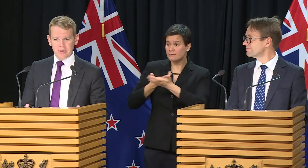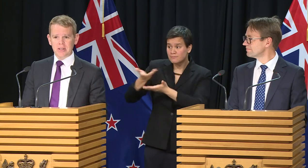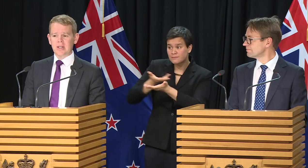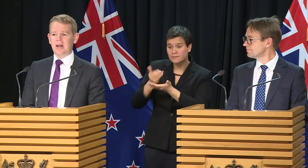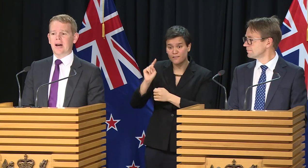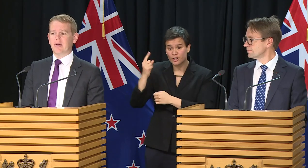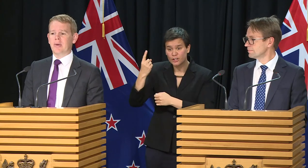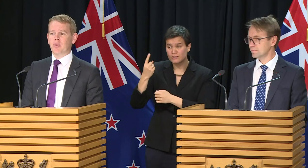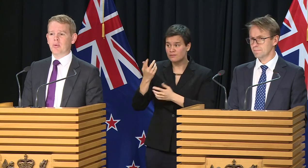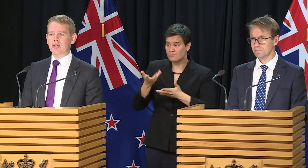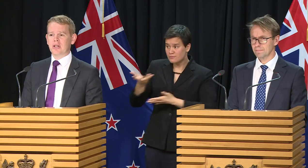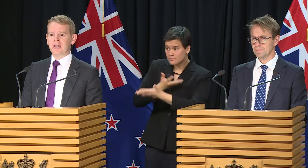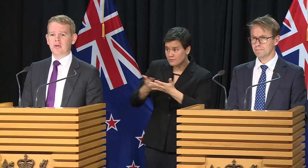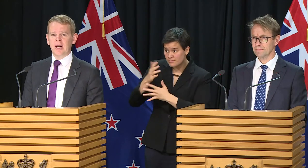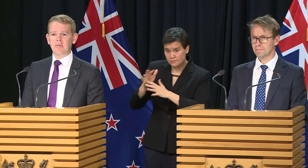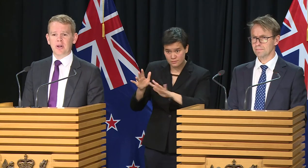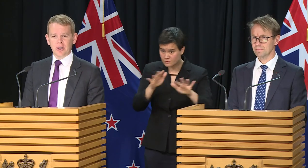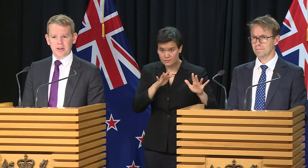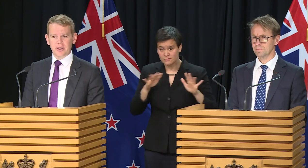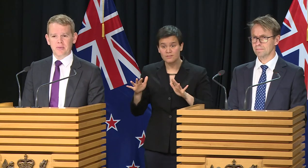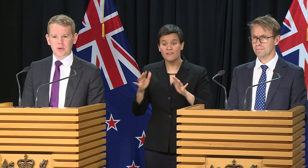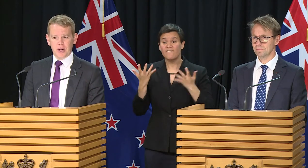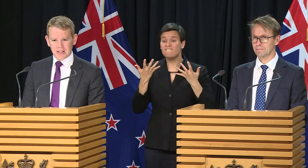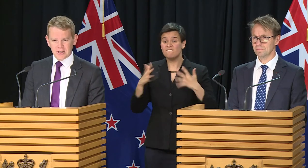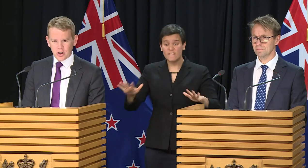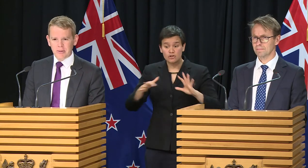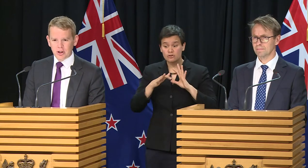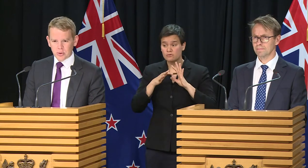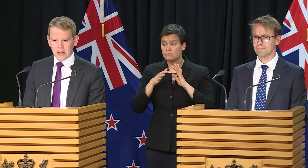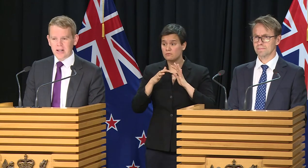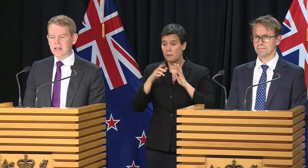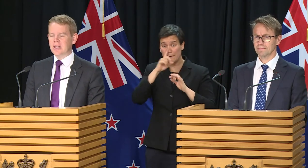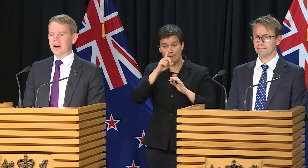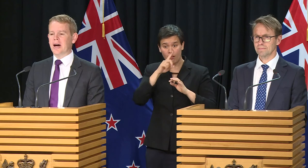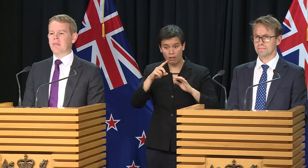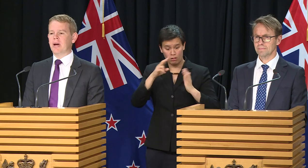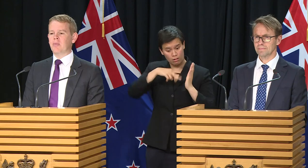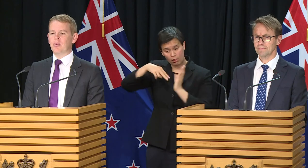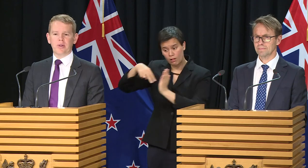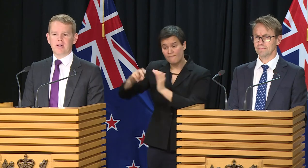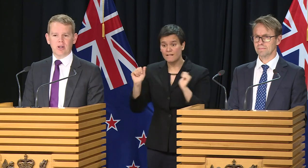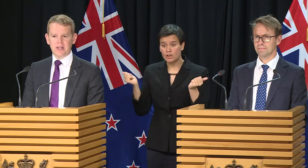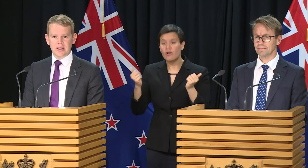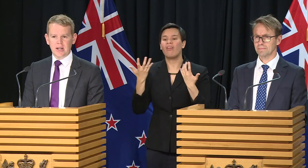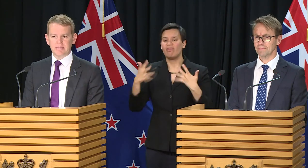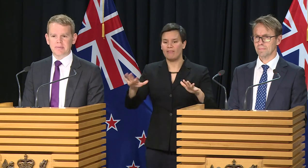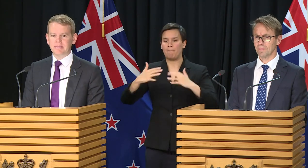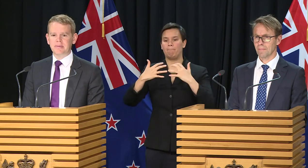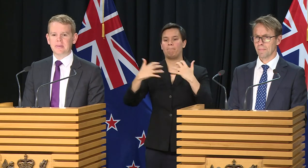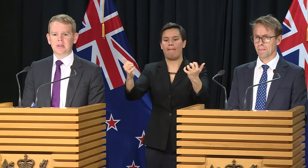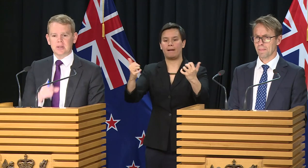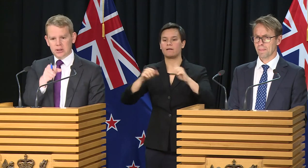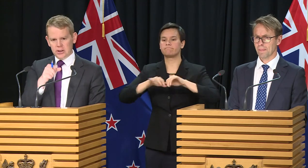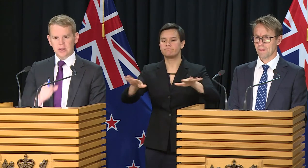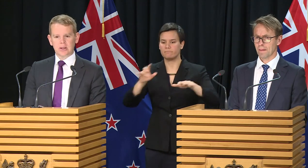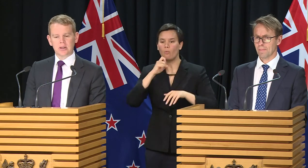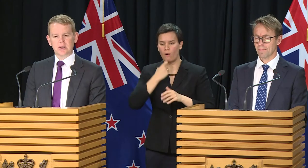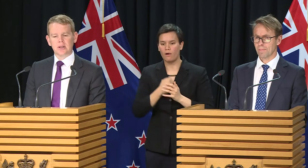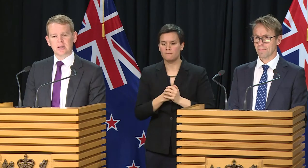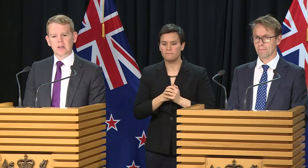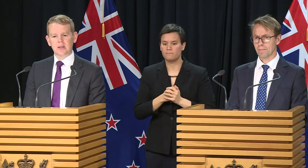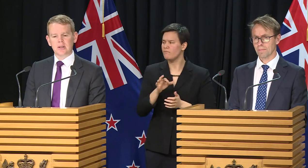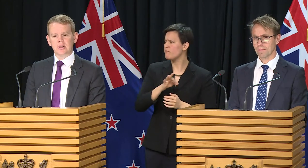it covers, and we will certainly do that. We're not going to waste time in doing that, and we will then release that.